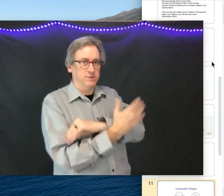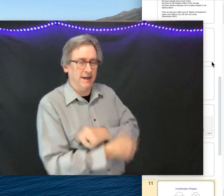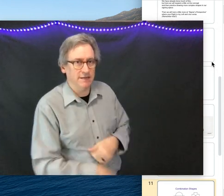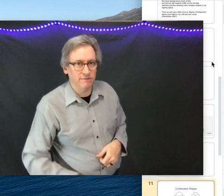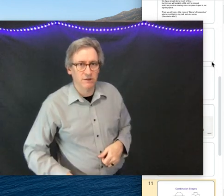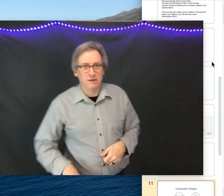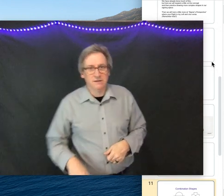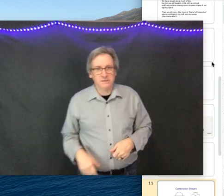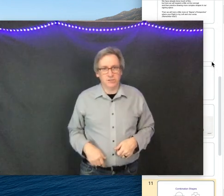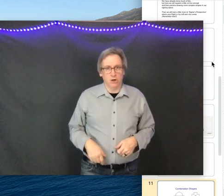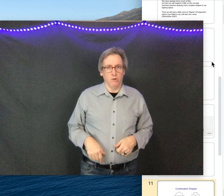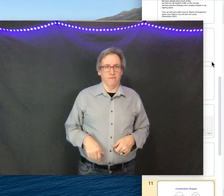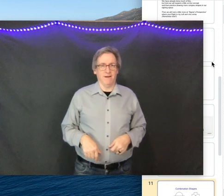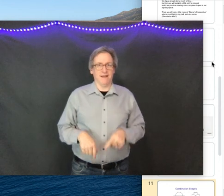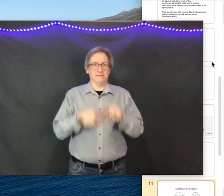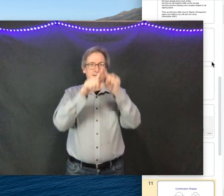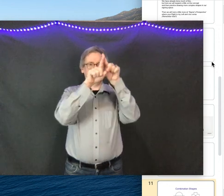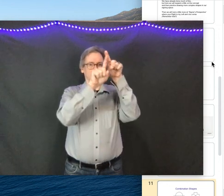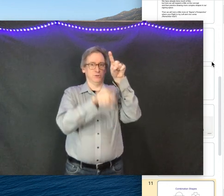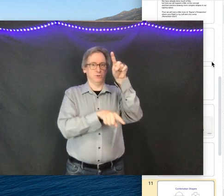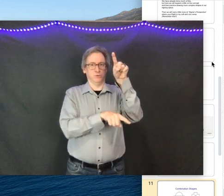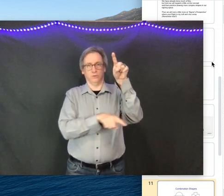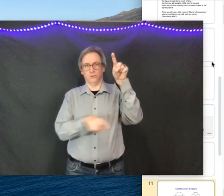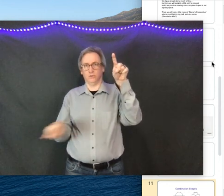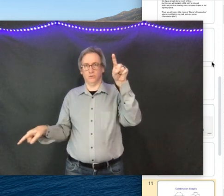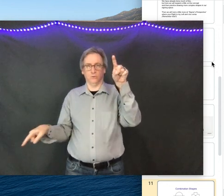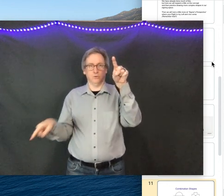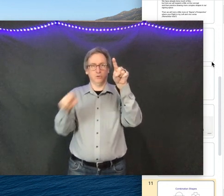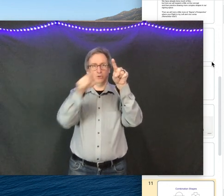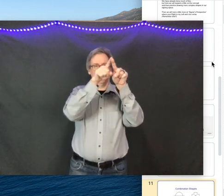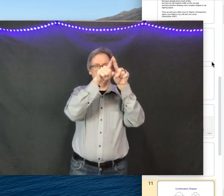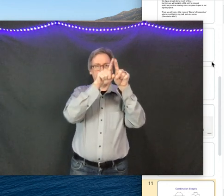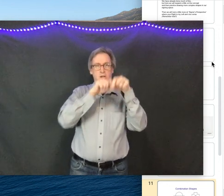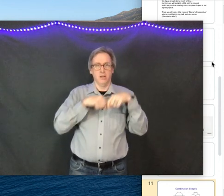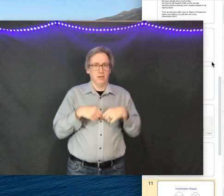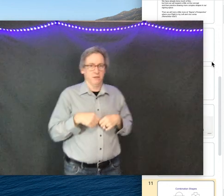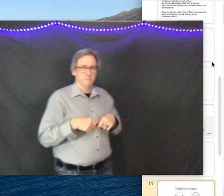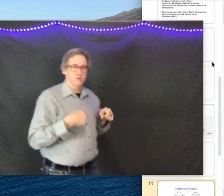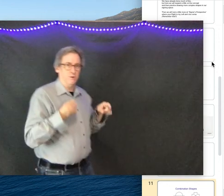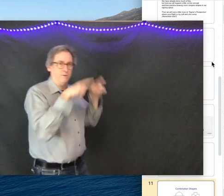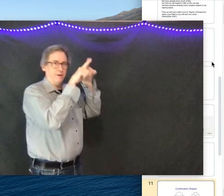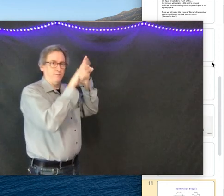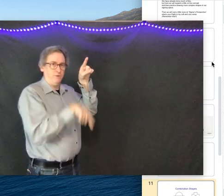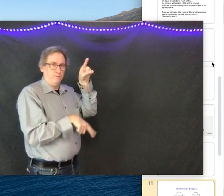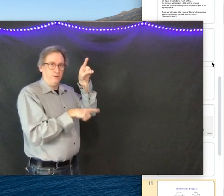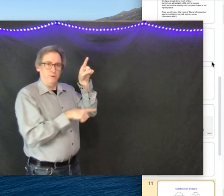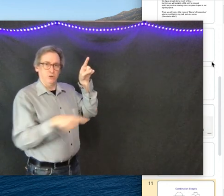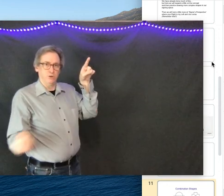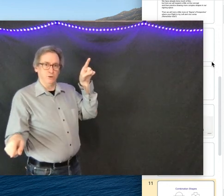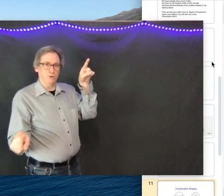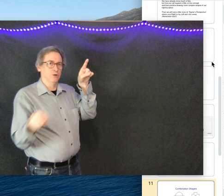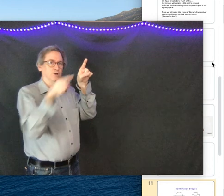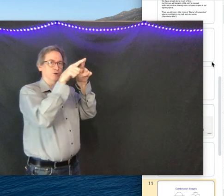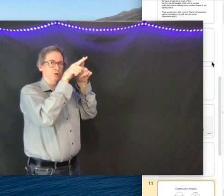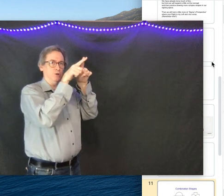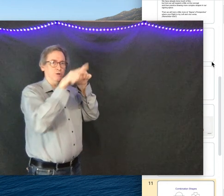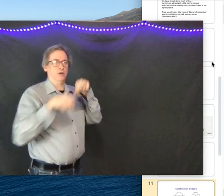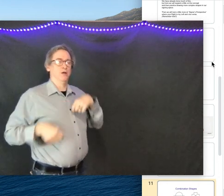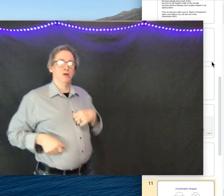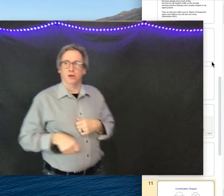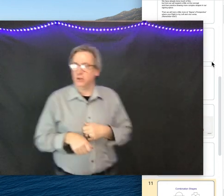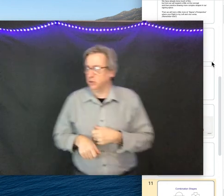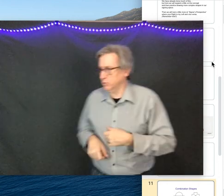signer's perspective. So if I did shoo, shoo, shoo, so I'm going to shunk,